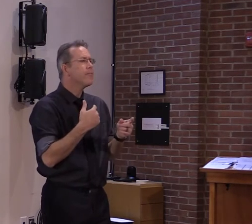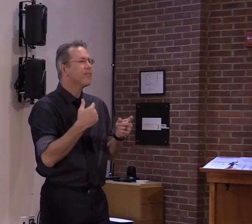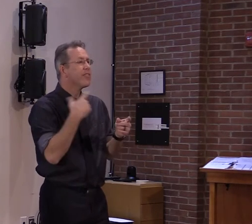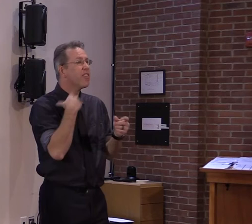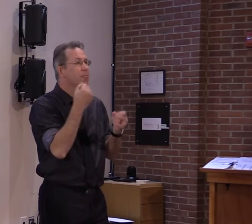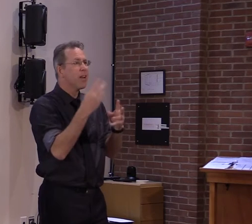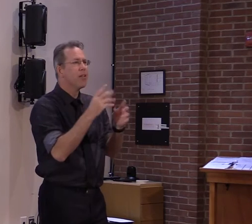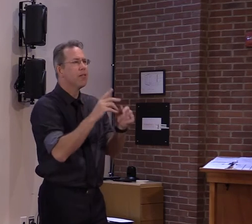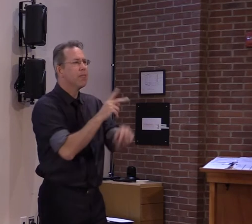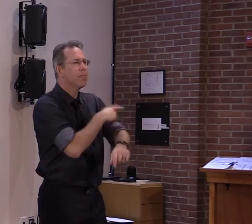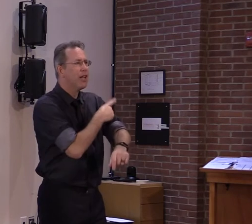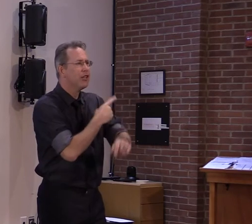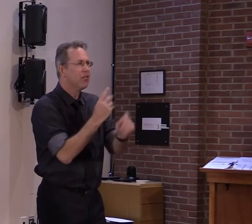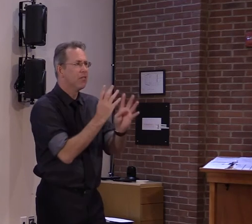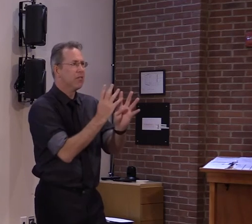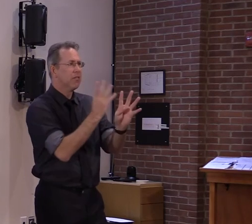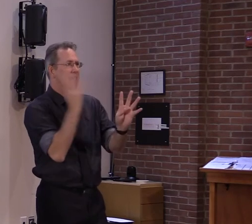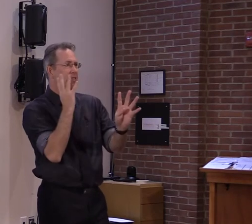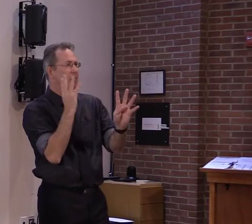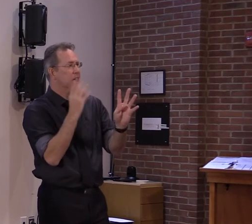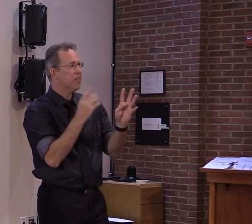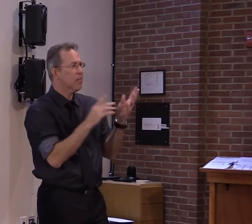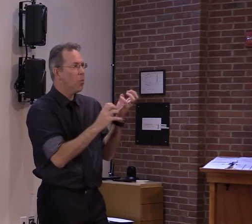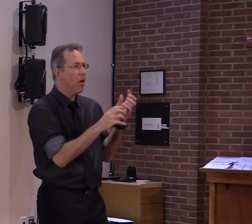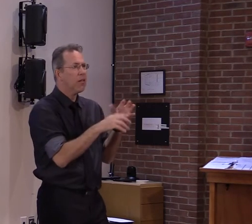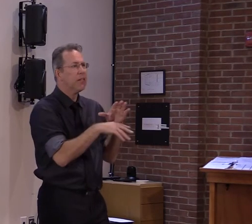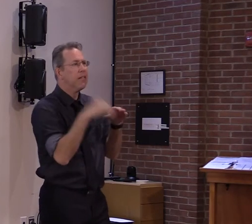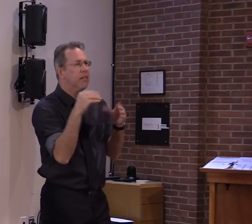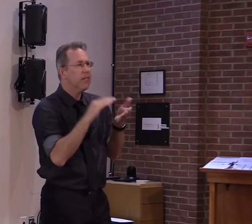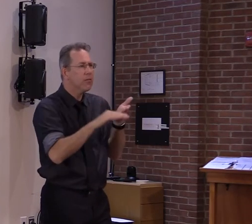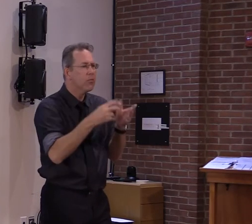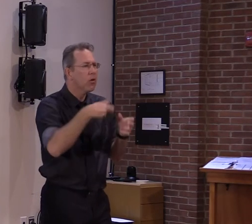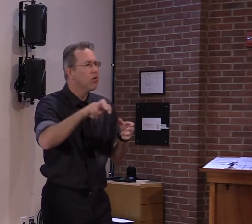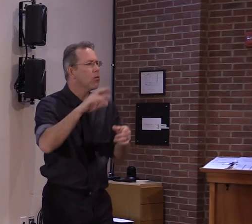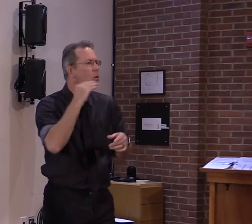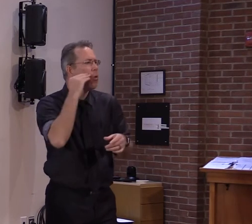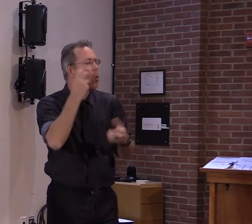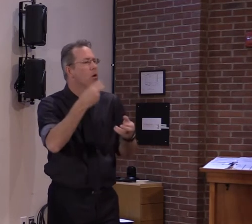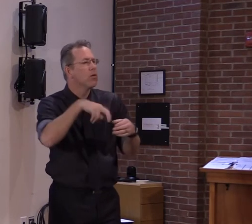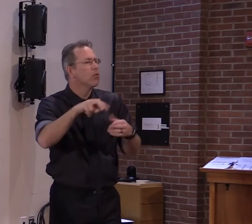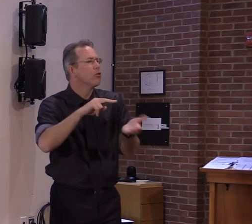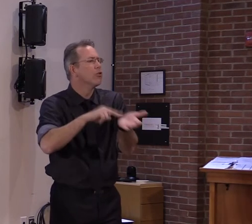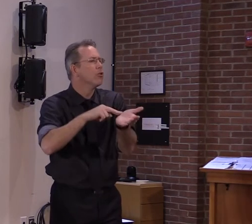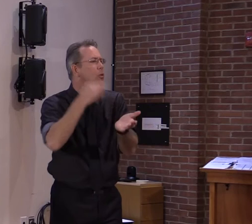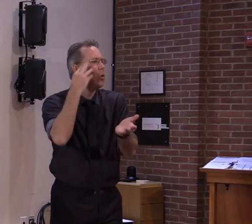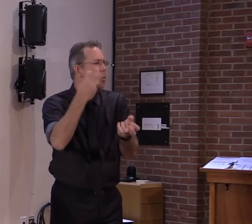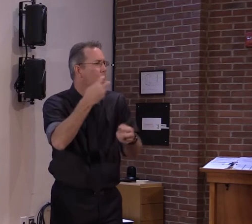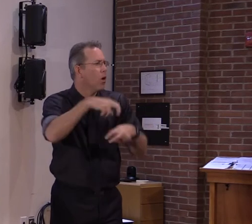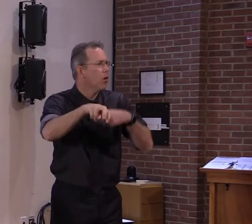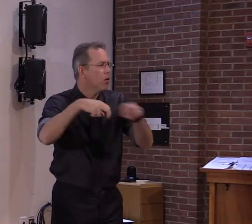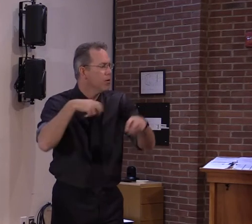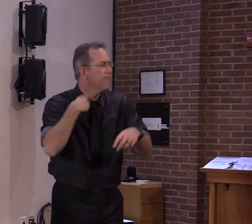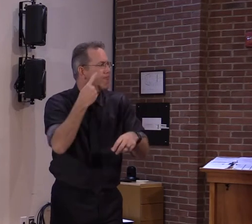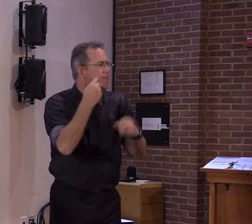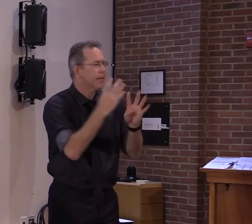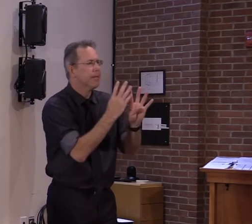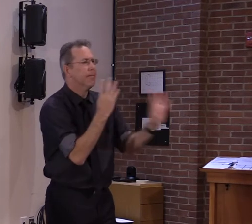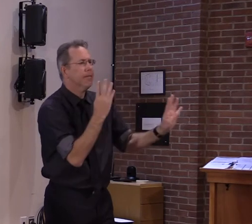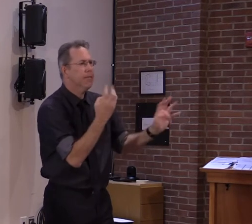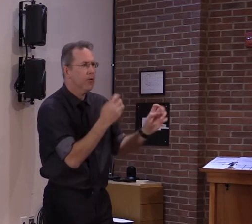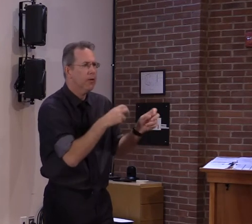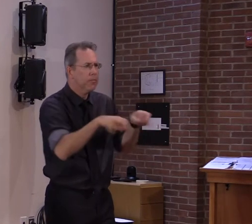to long-term care facilities. As you may know, we had a appropriation from the reallocation